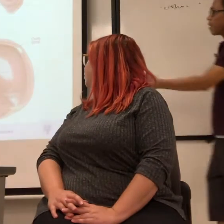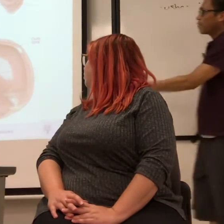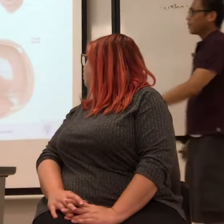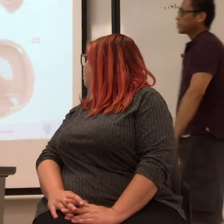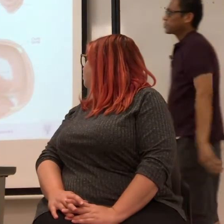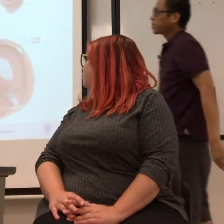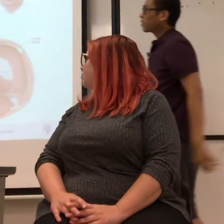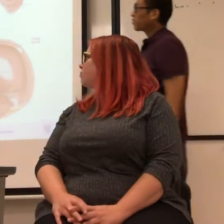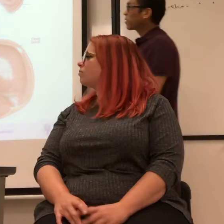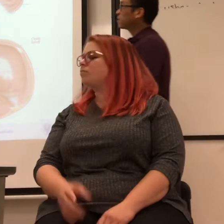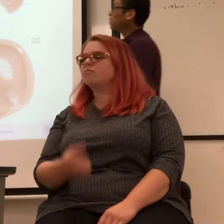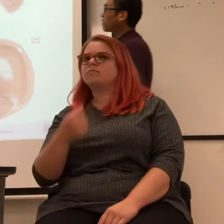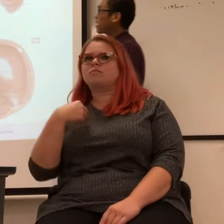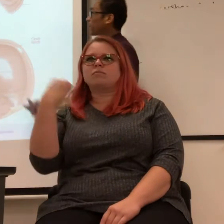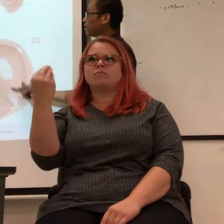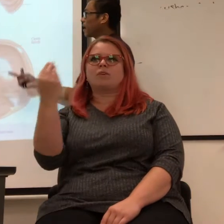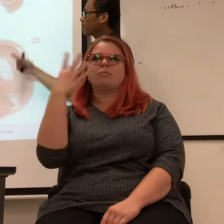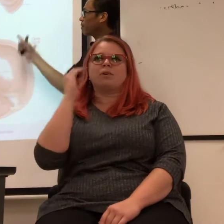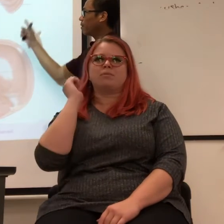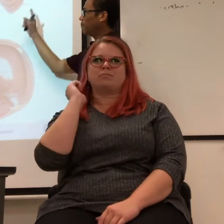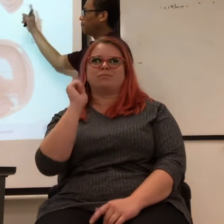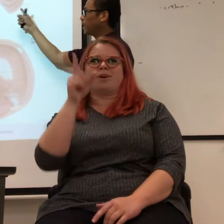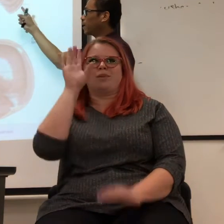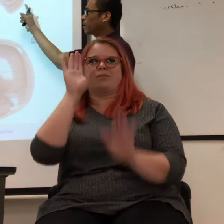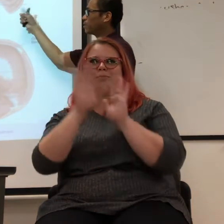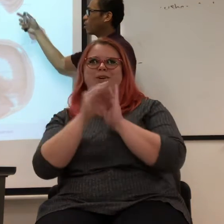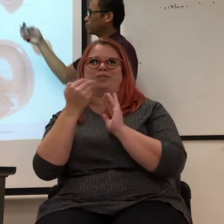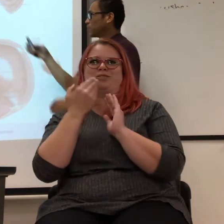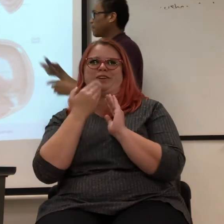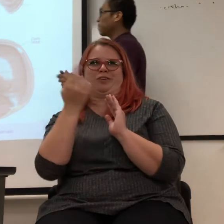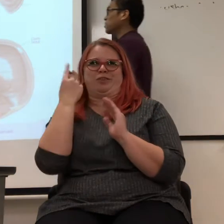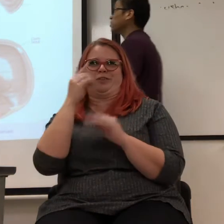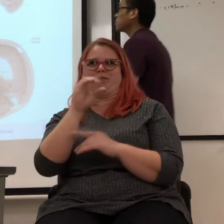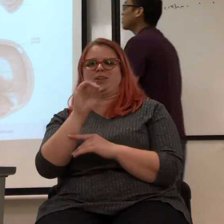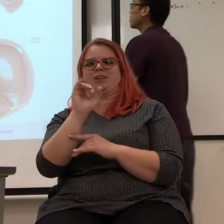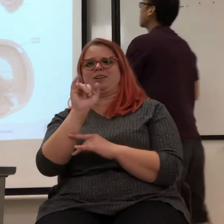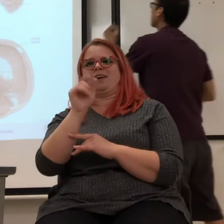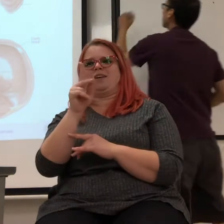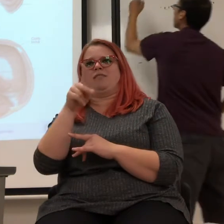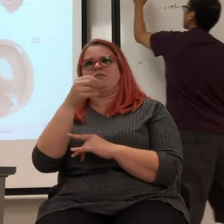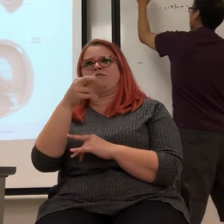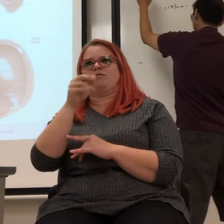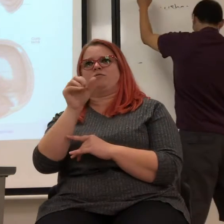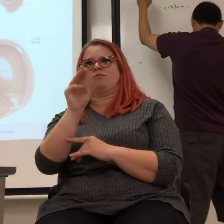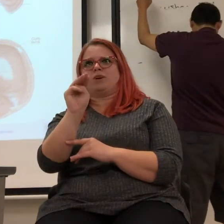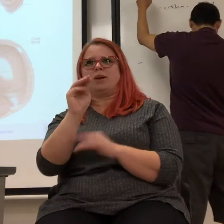I just put all the pictures that are good to look at for the diaphragm, a big dome-shaped muscle.